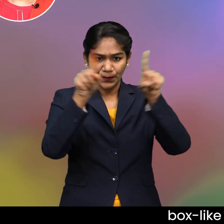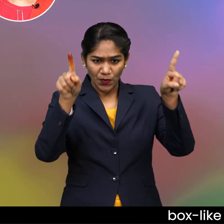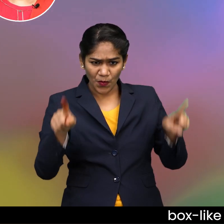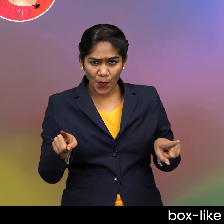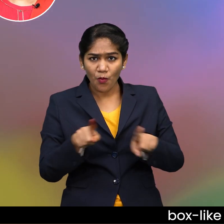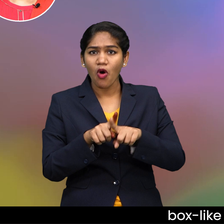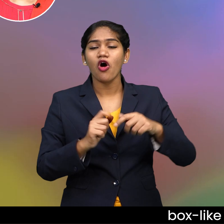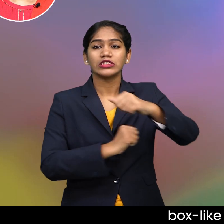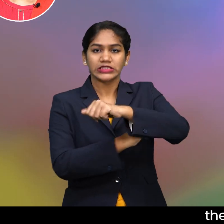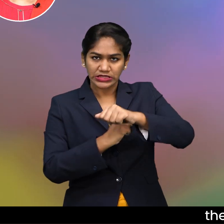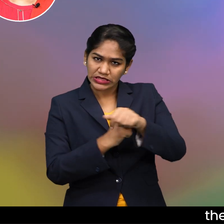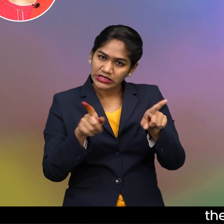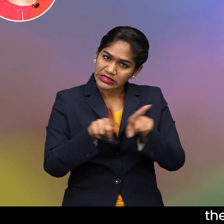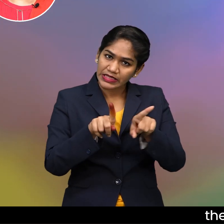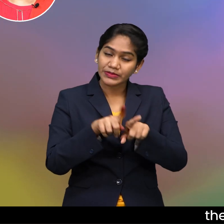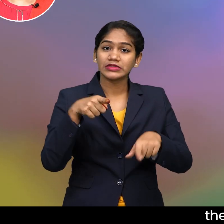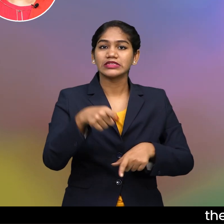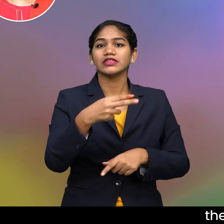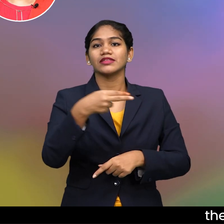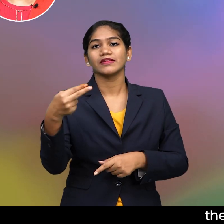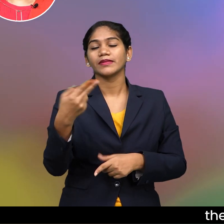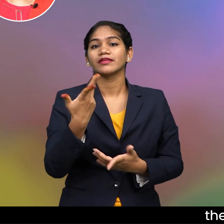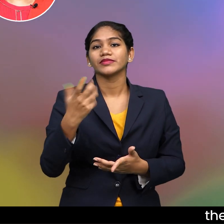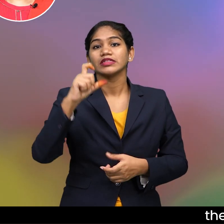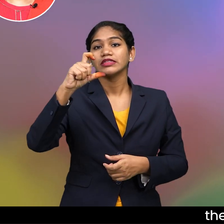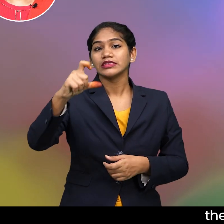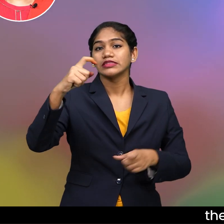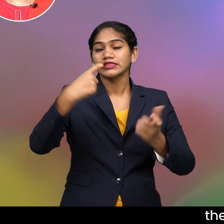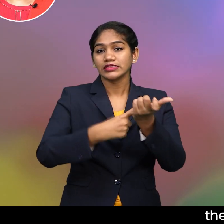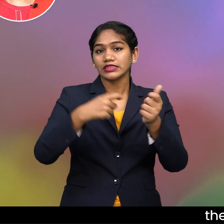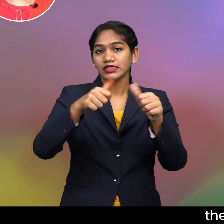called the cranium.